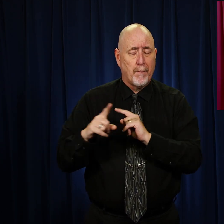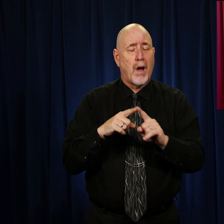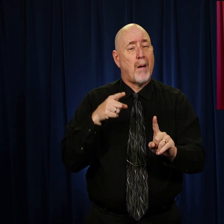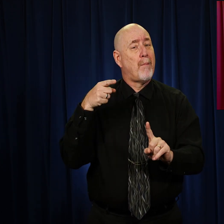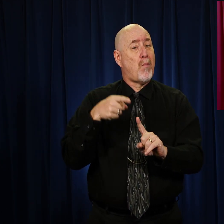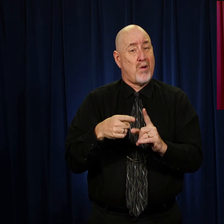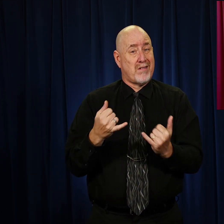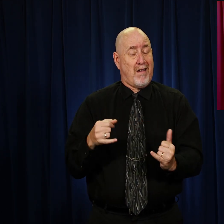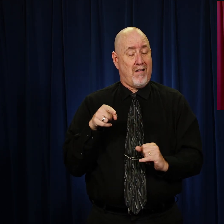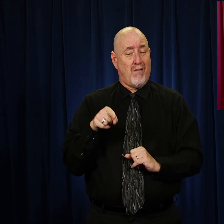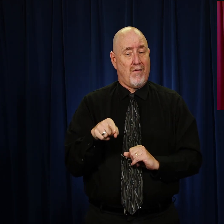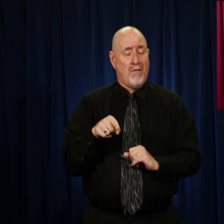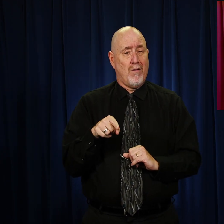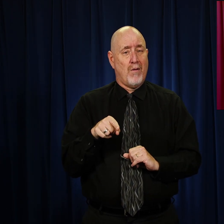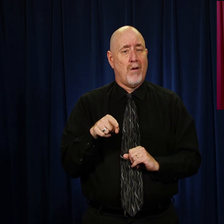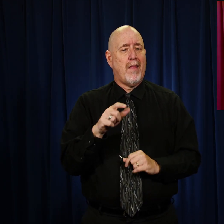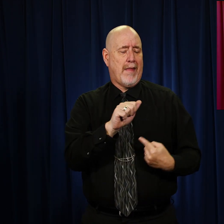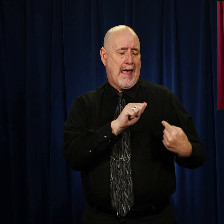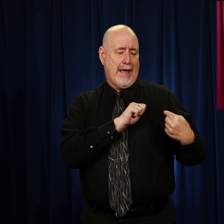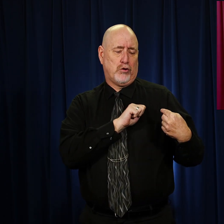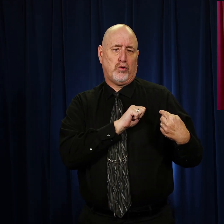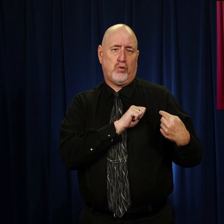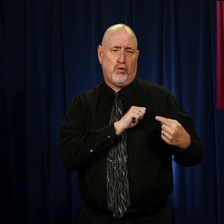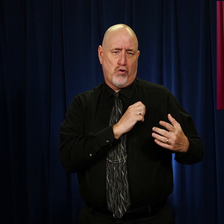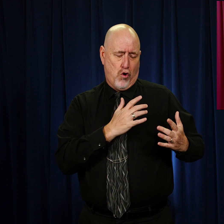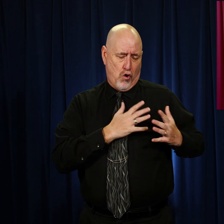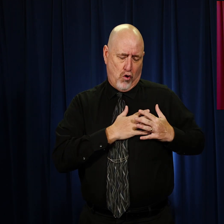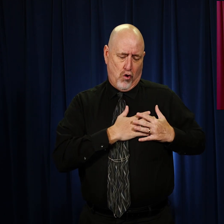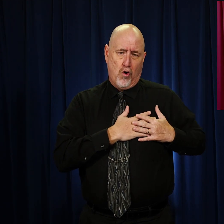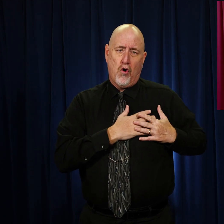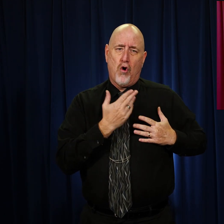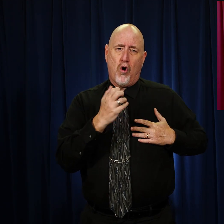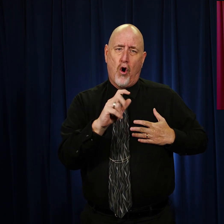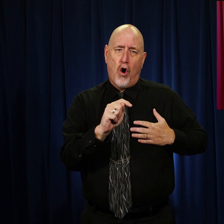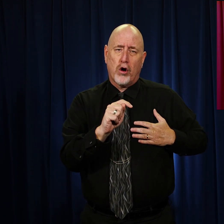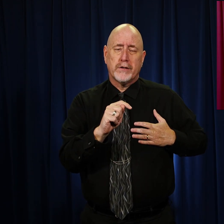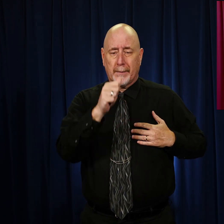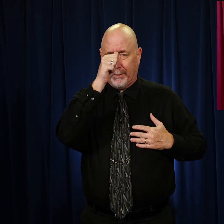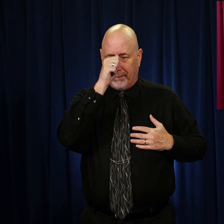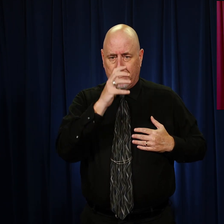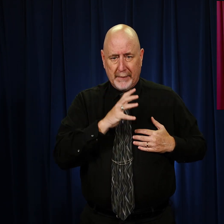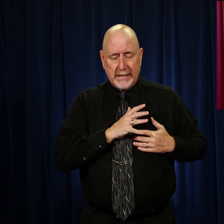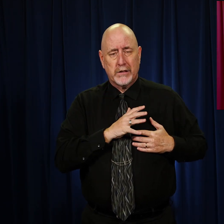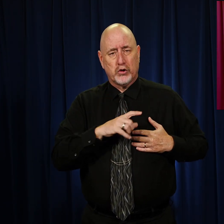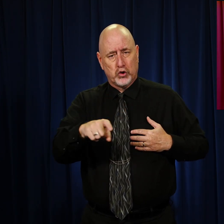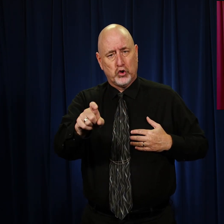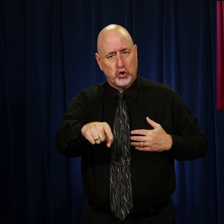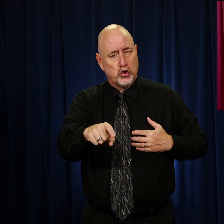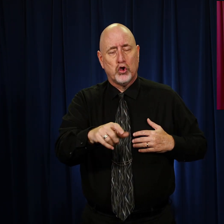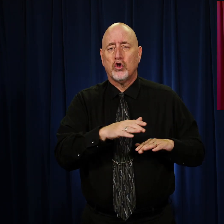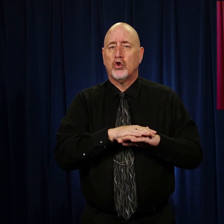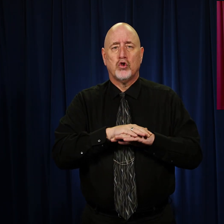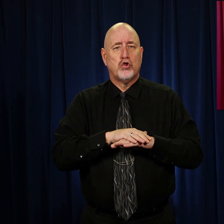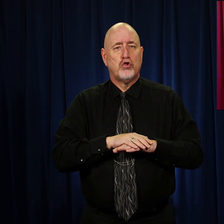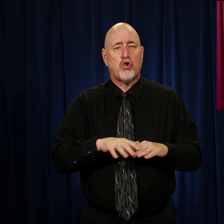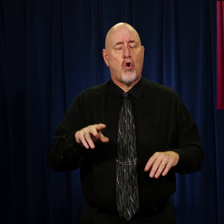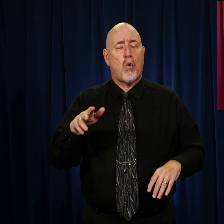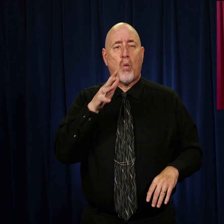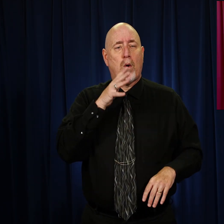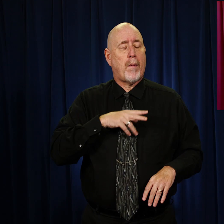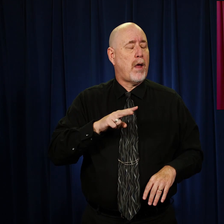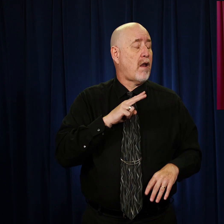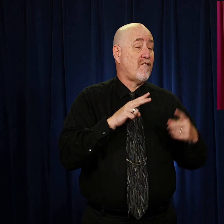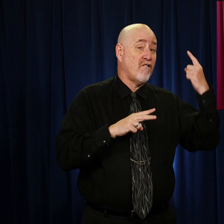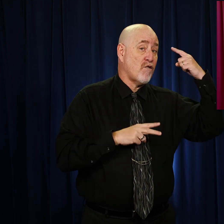his point is the attitude of the heart. Men should be those that do not look at women